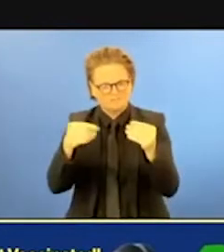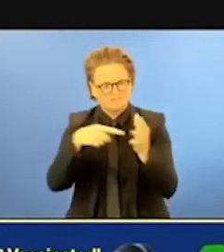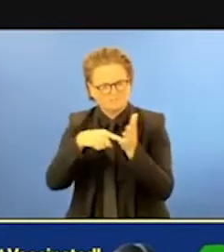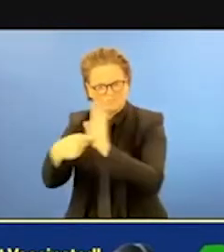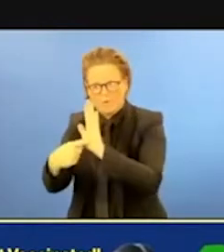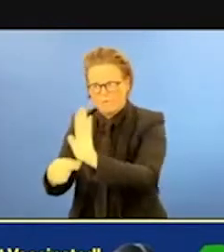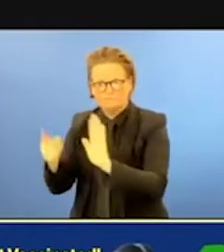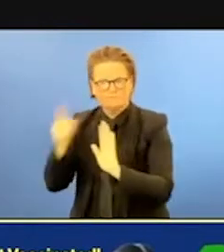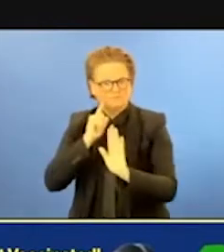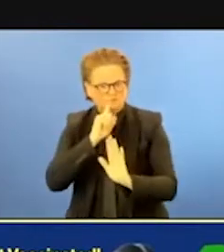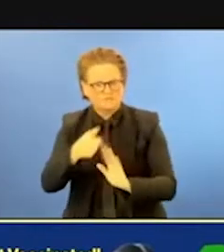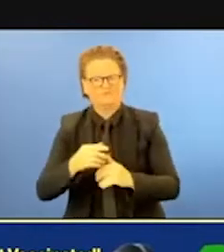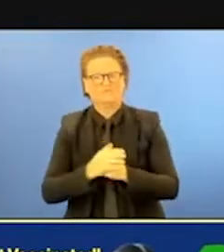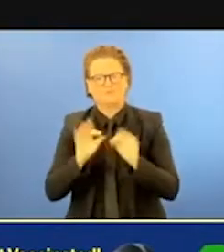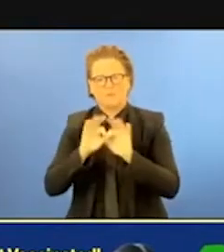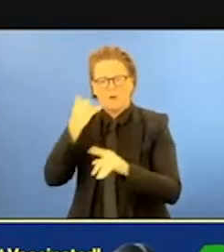415-351-7000.